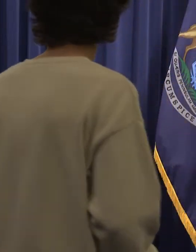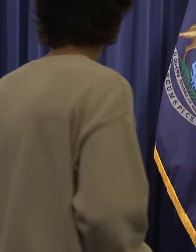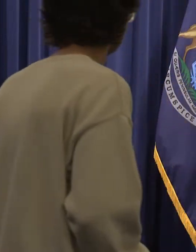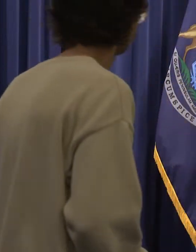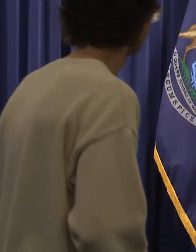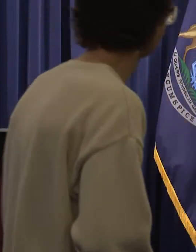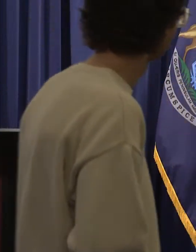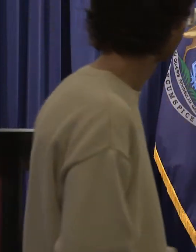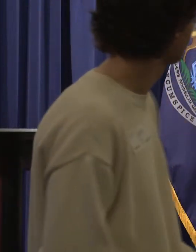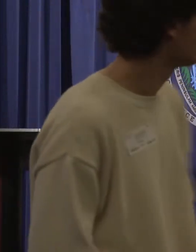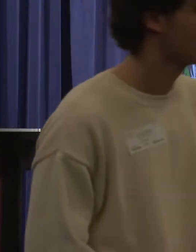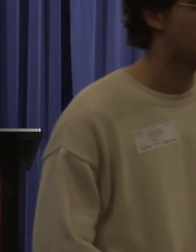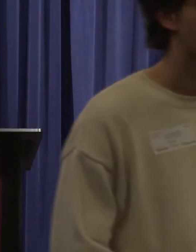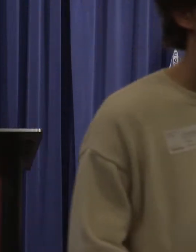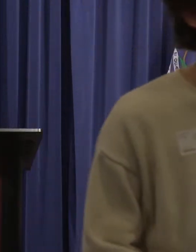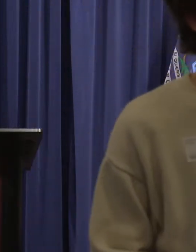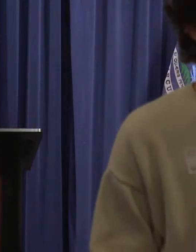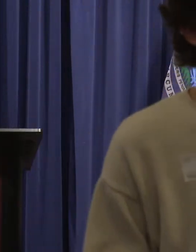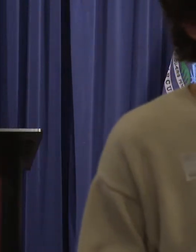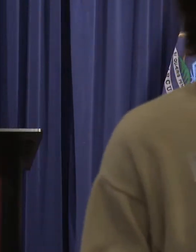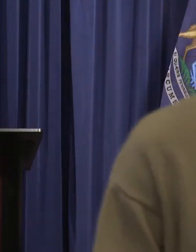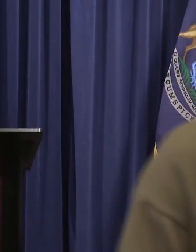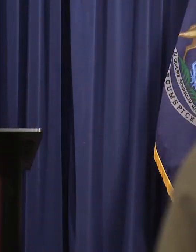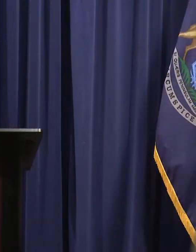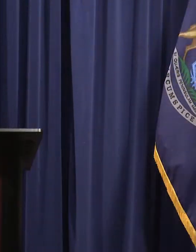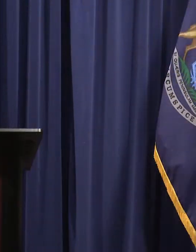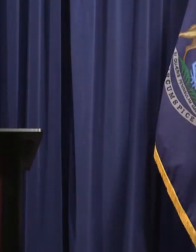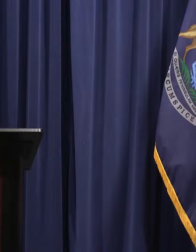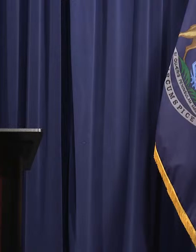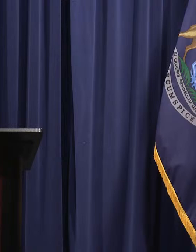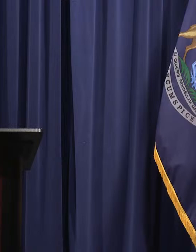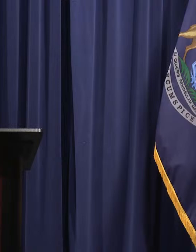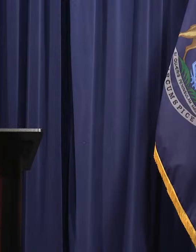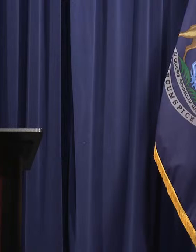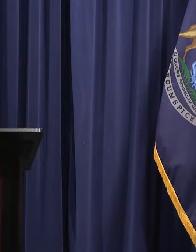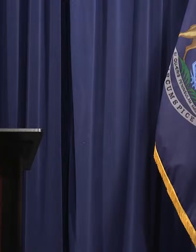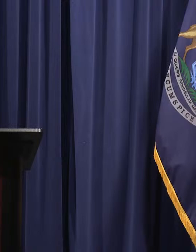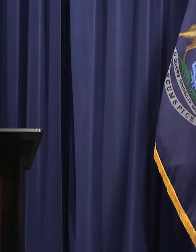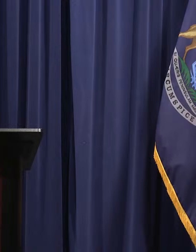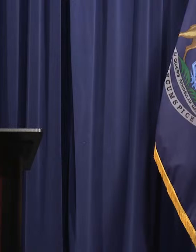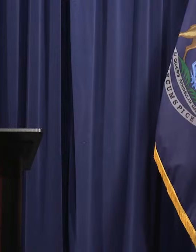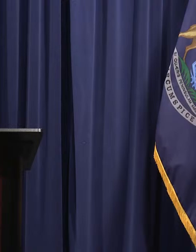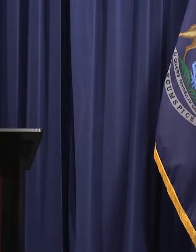I don't start streaming now. I start streaming when she comes in. I get 30 seconds to streaming. But